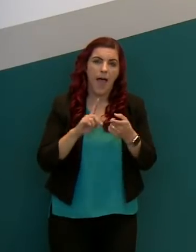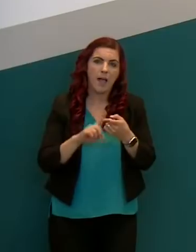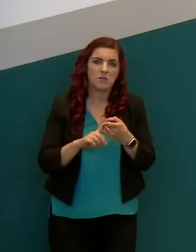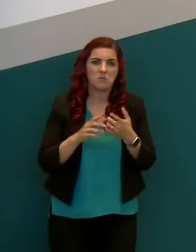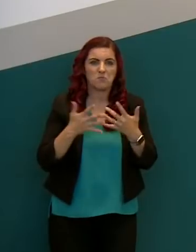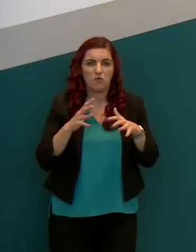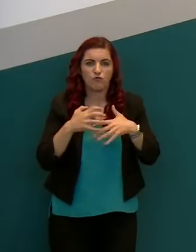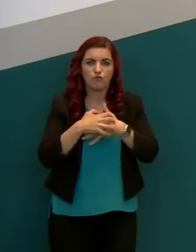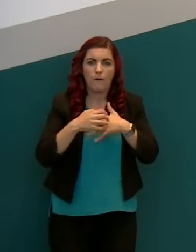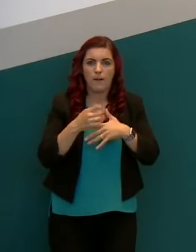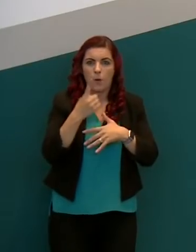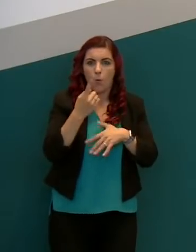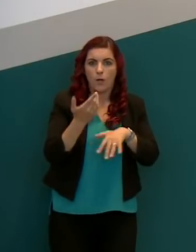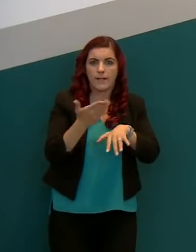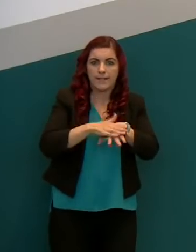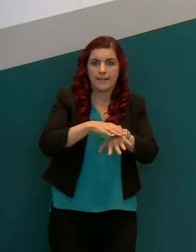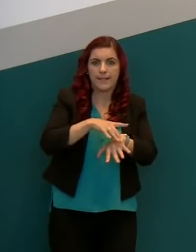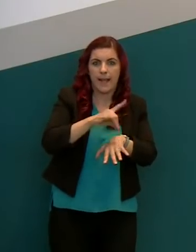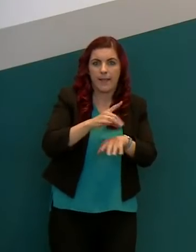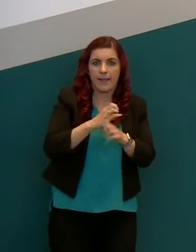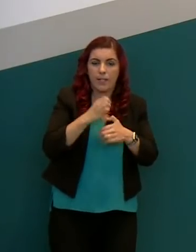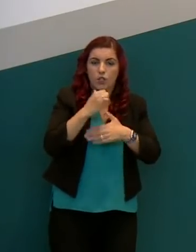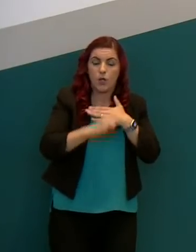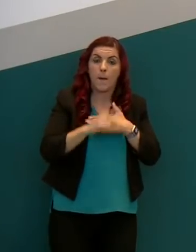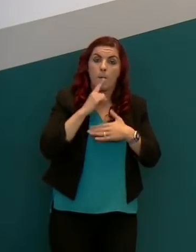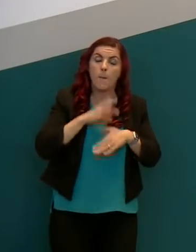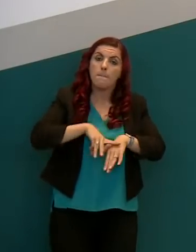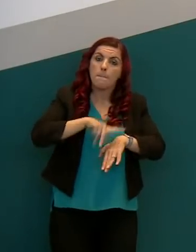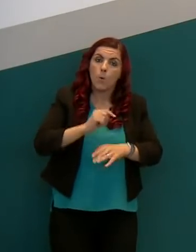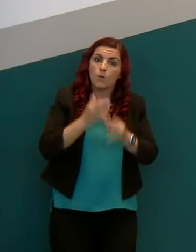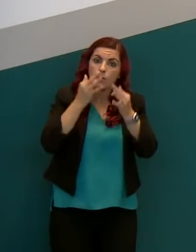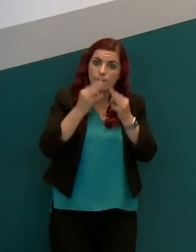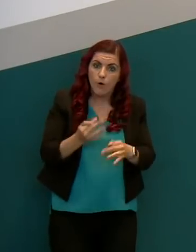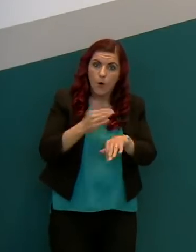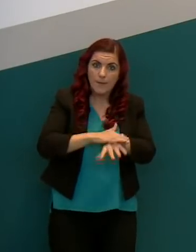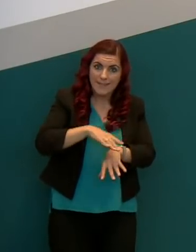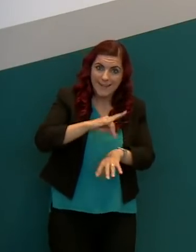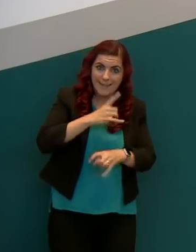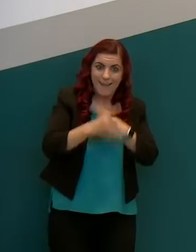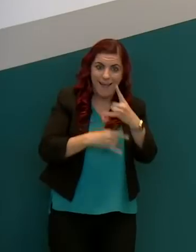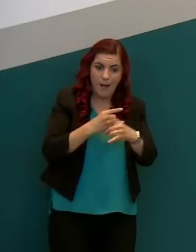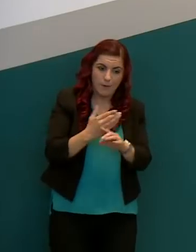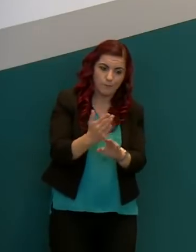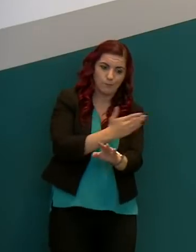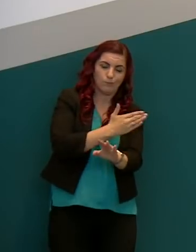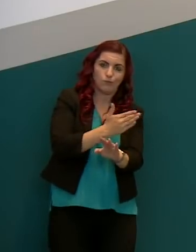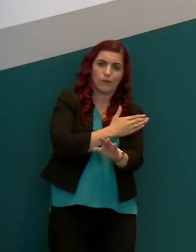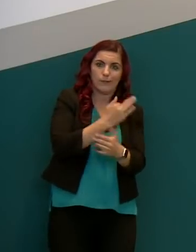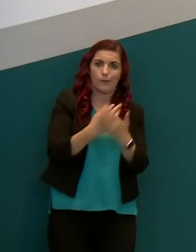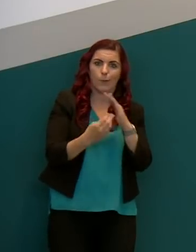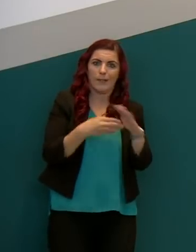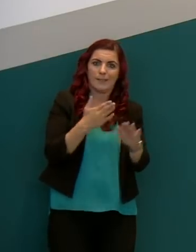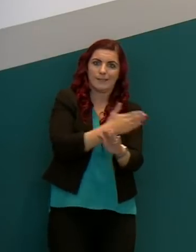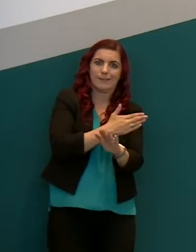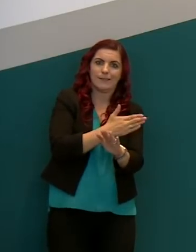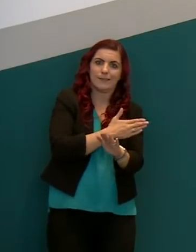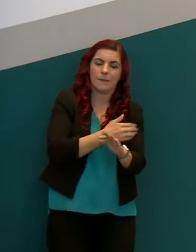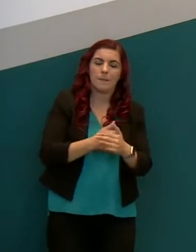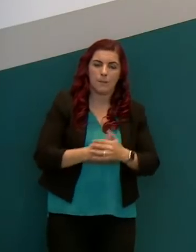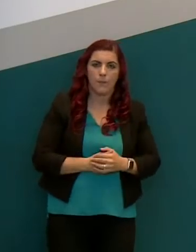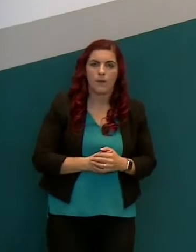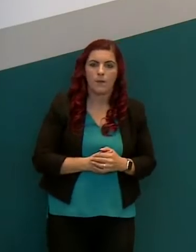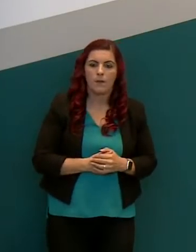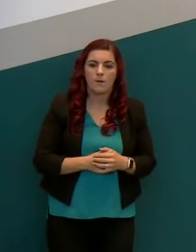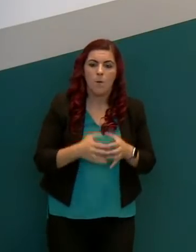day, even though many of those confirmed deaths will relate to periods several weeks back. So